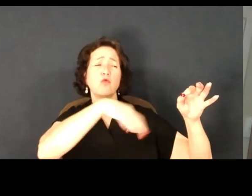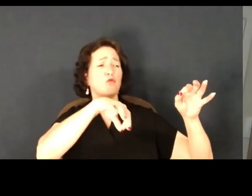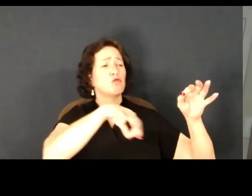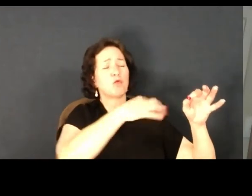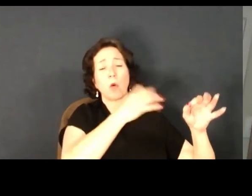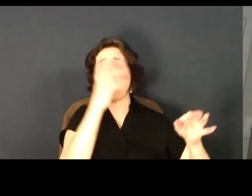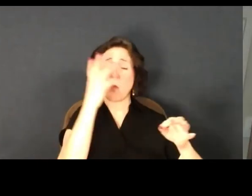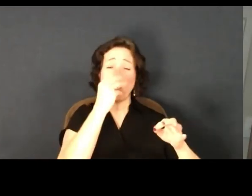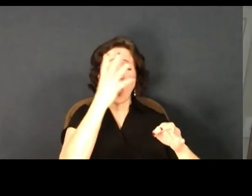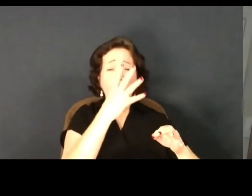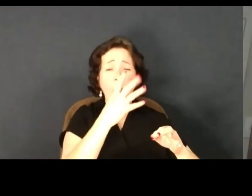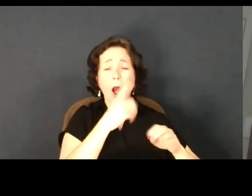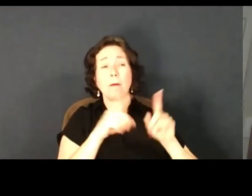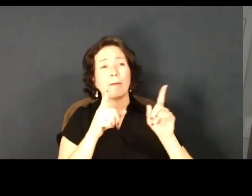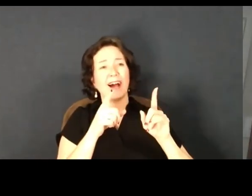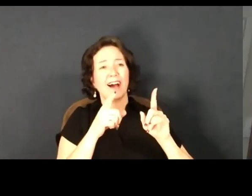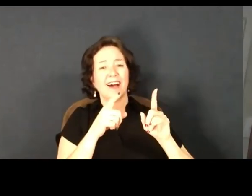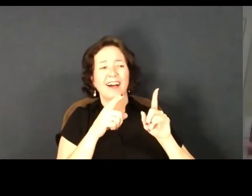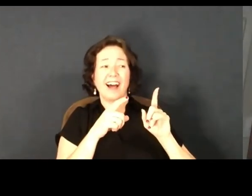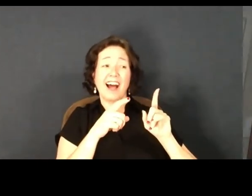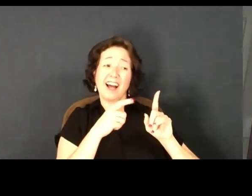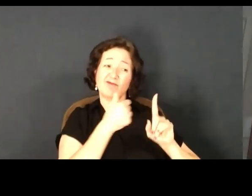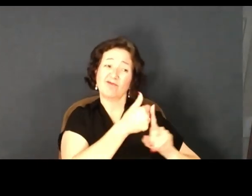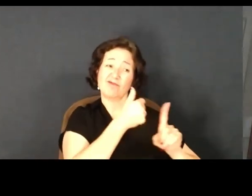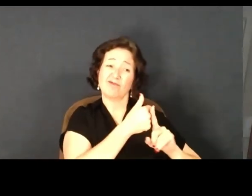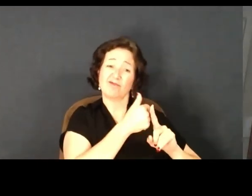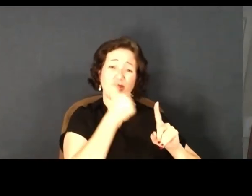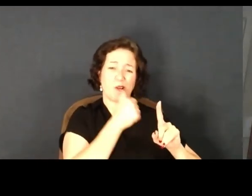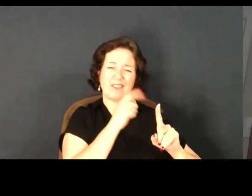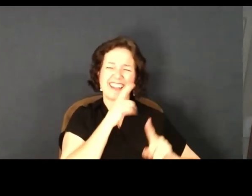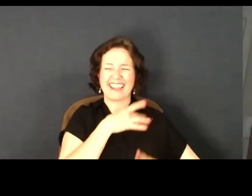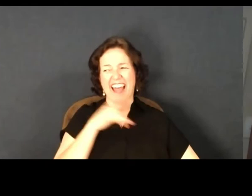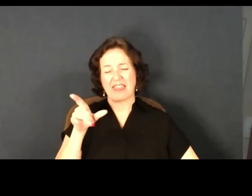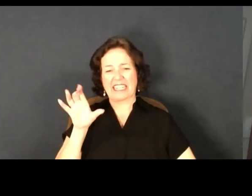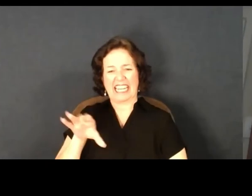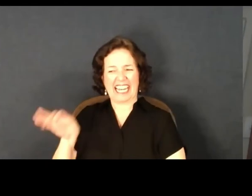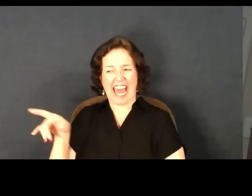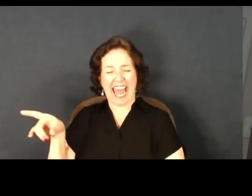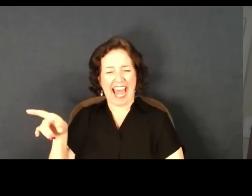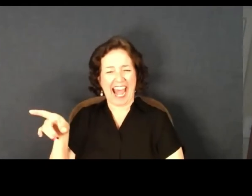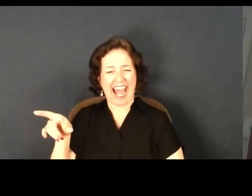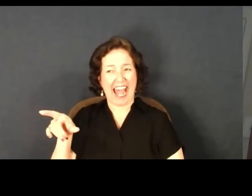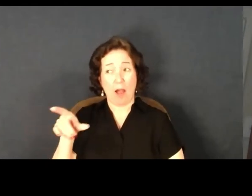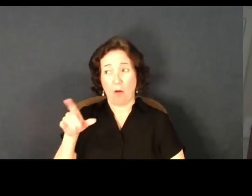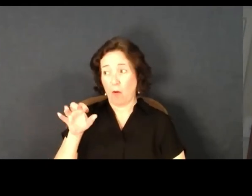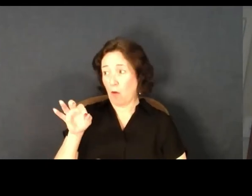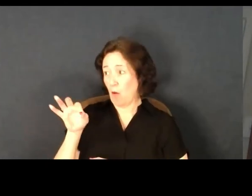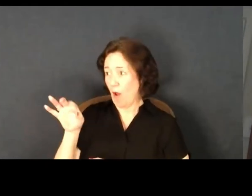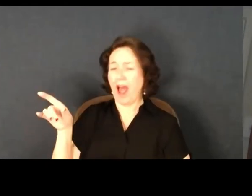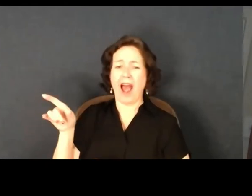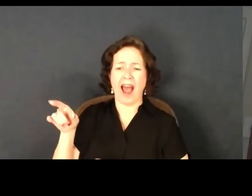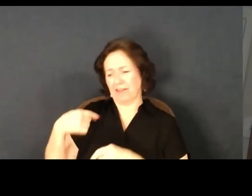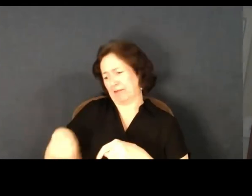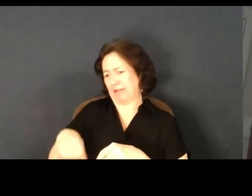But Bertha, she kind of liked clickety-clack. She thought when he would start